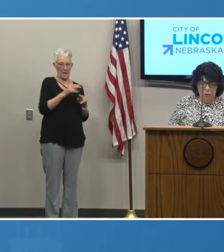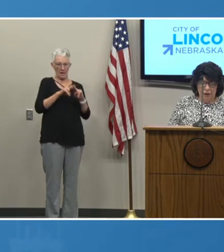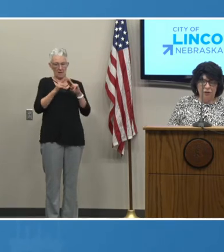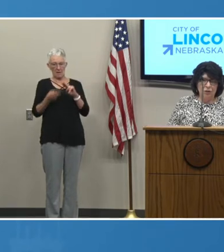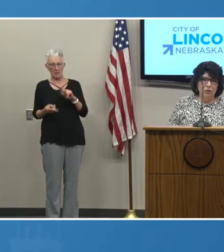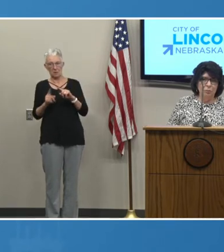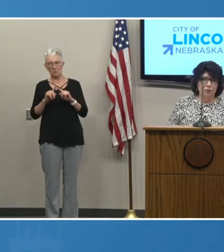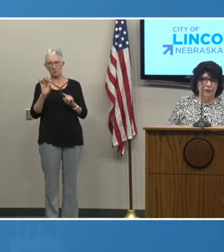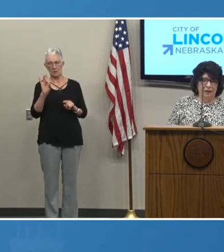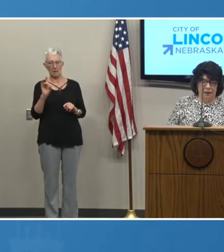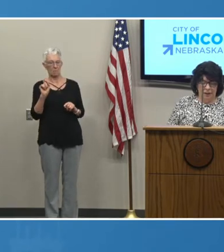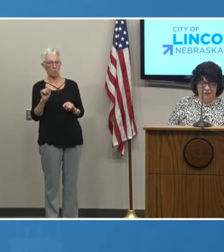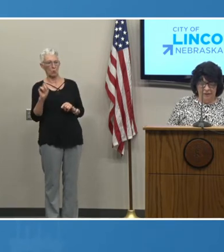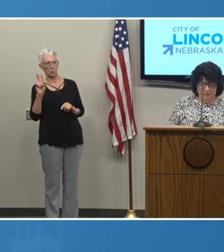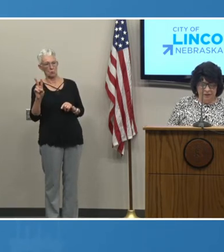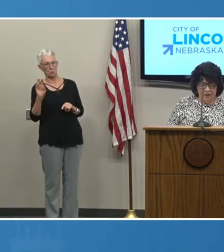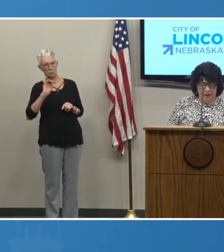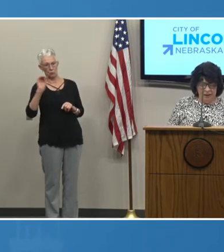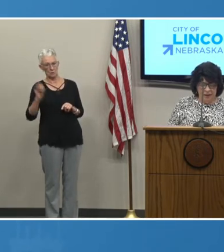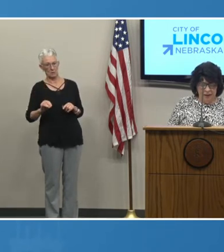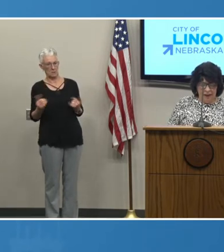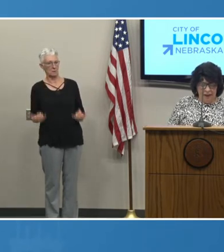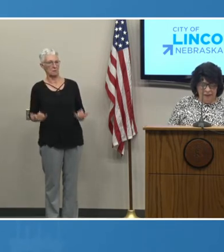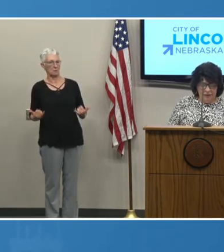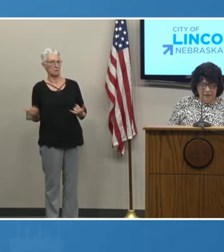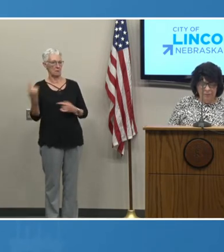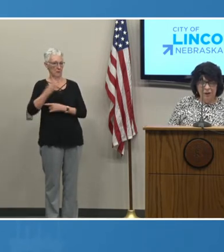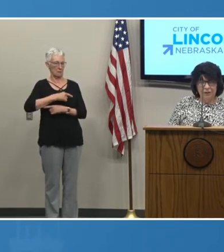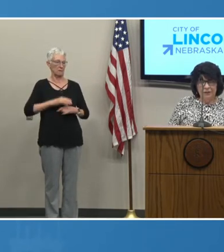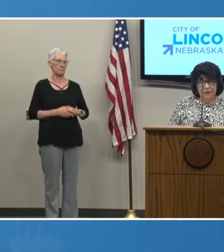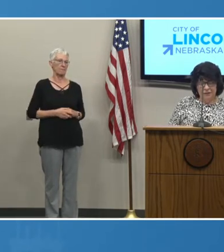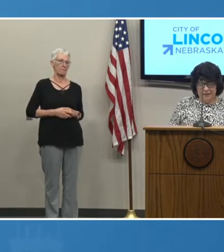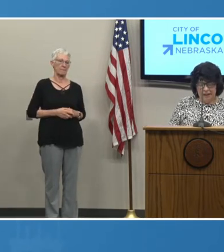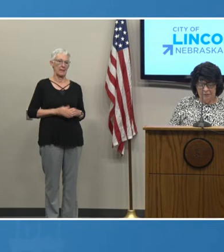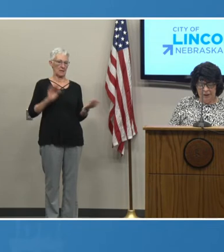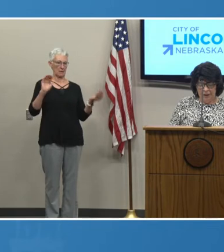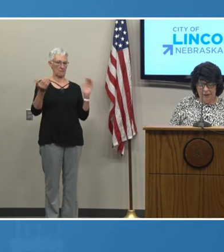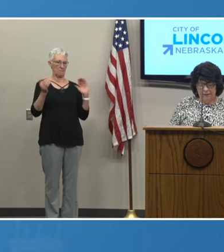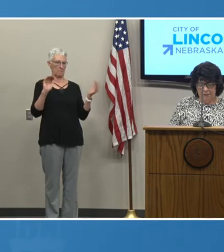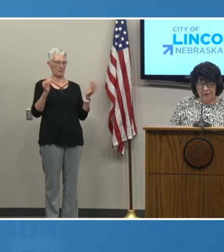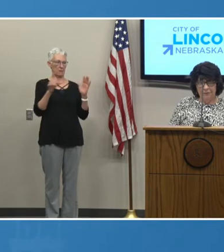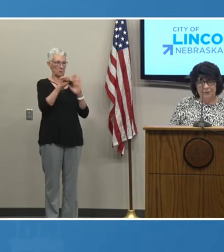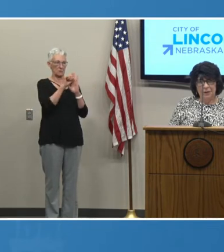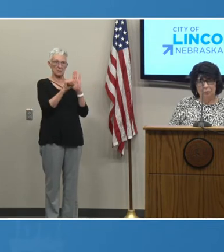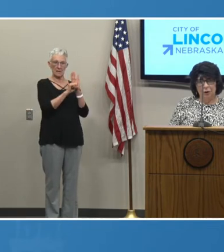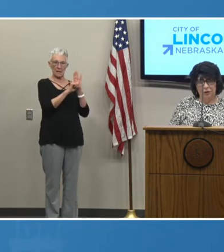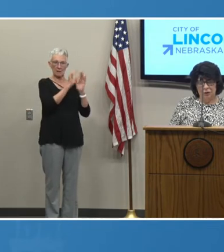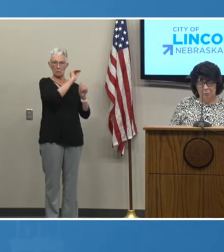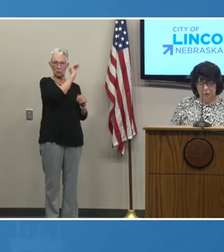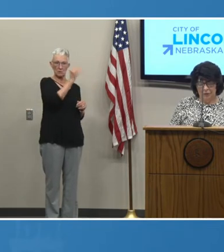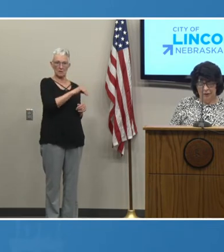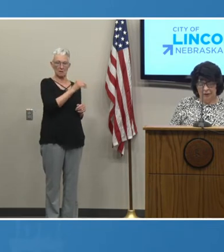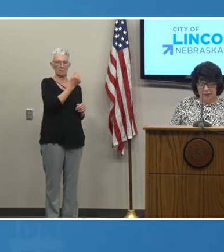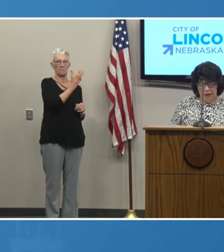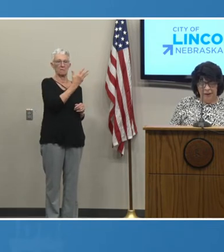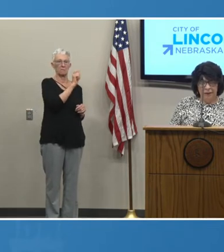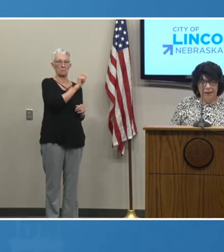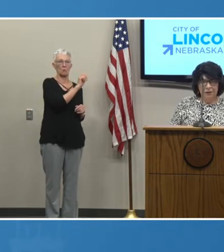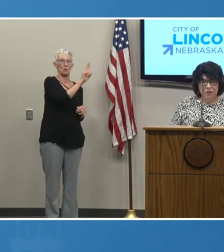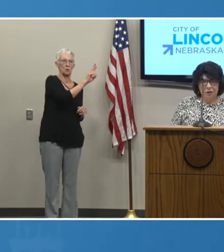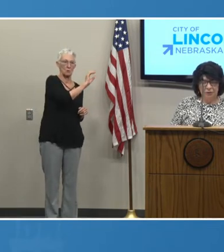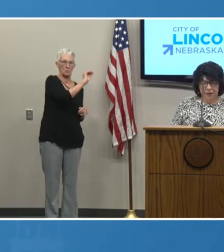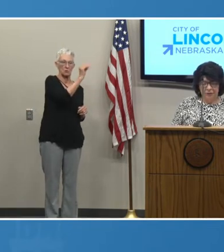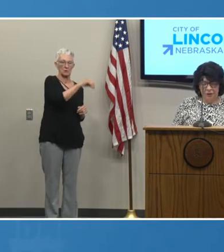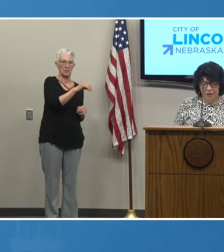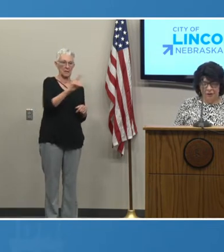about 8.2% as of today. As a comparison, the state rate is about 15.2%, and